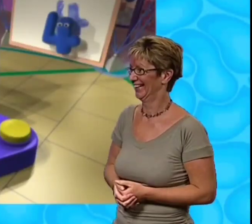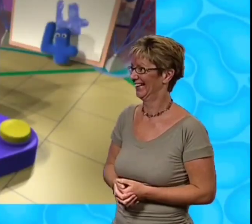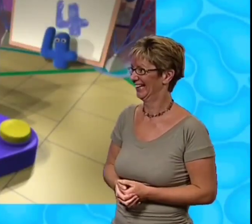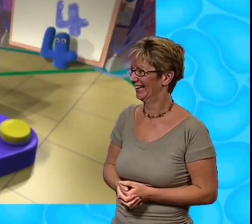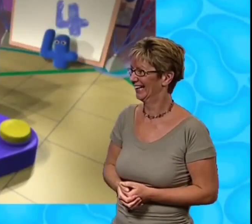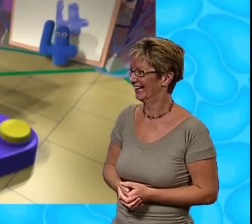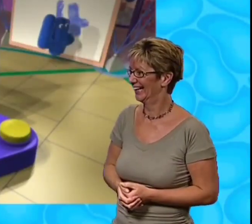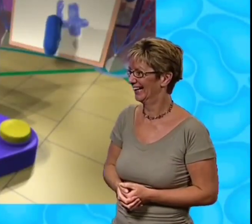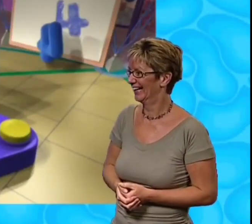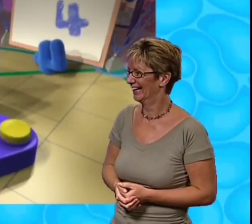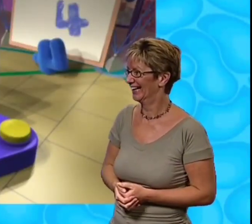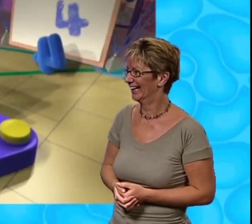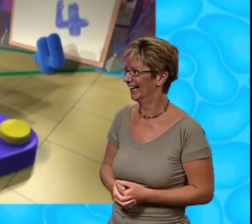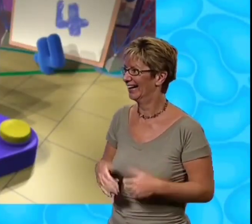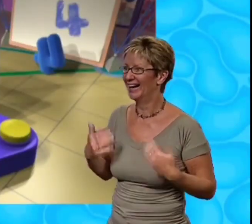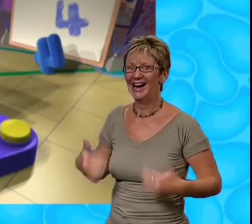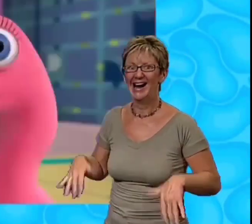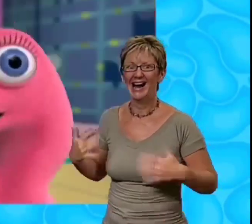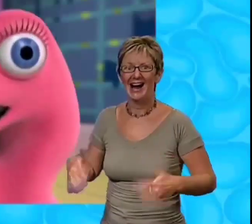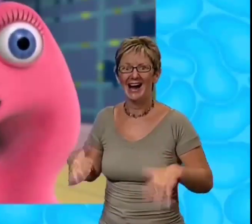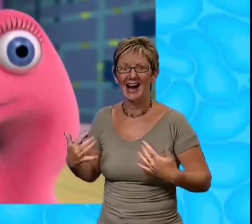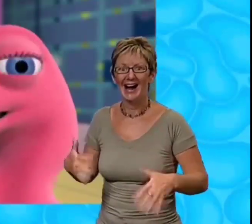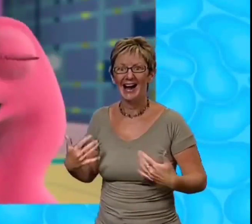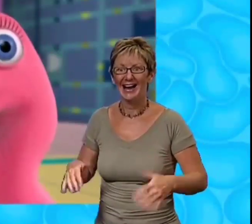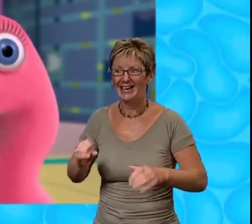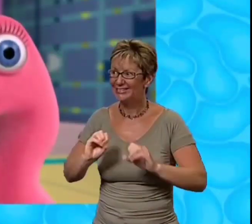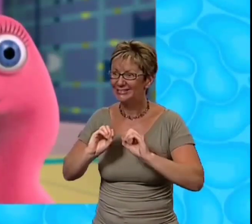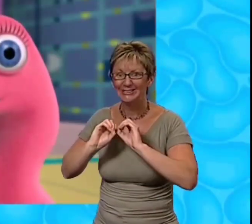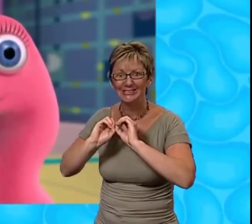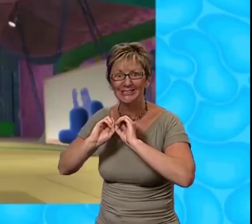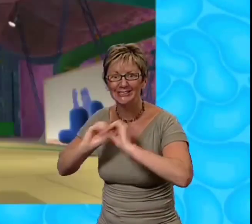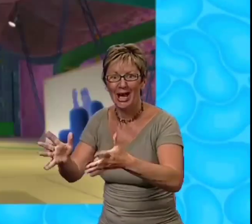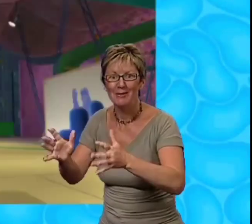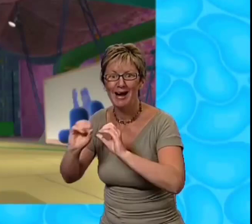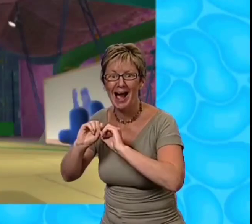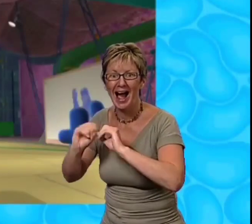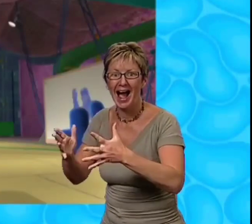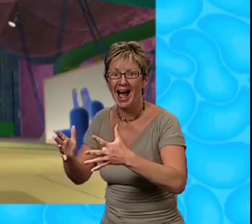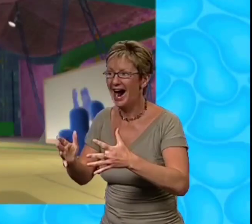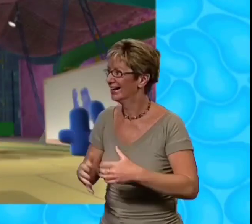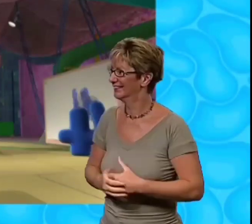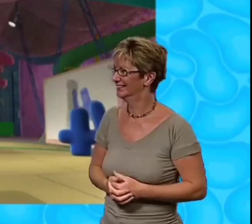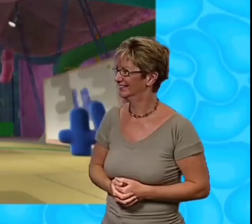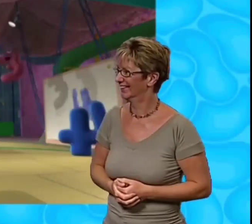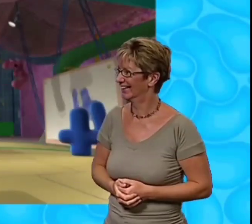Yeah! Yes! Now me!